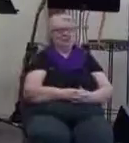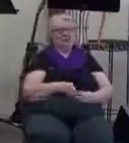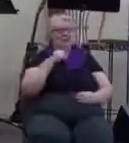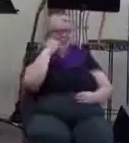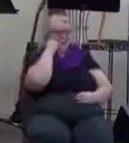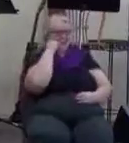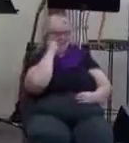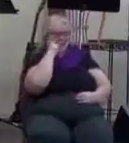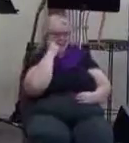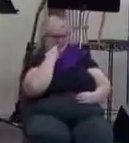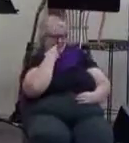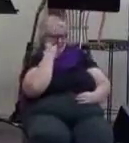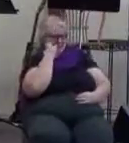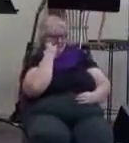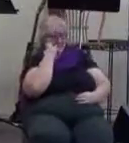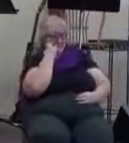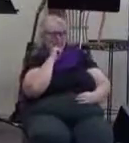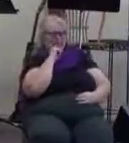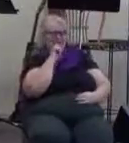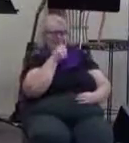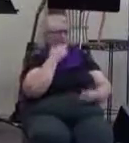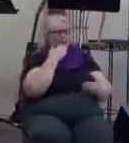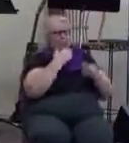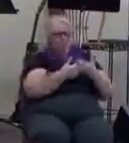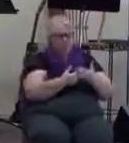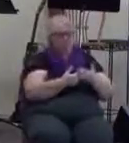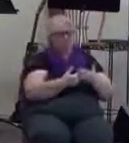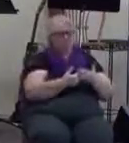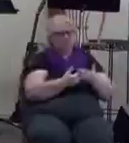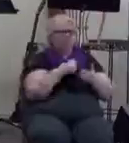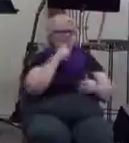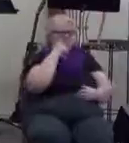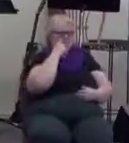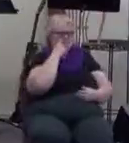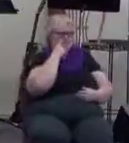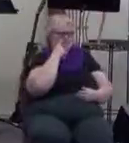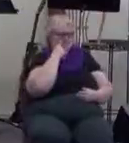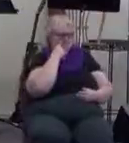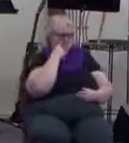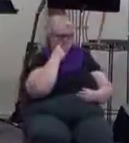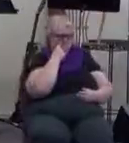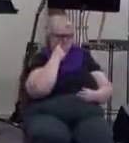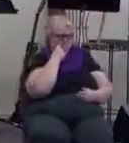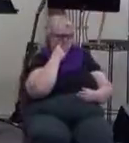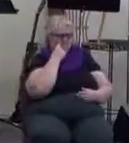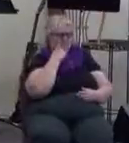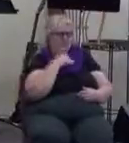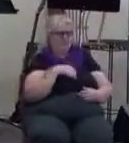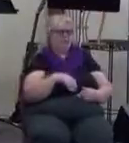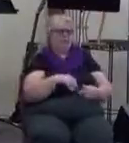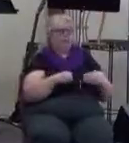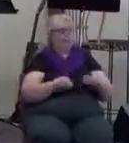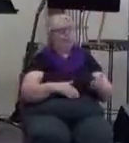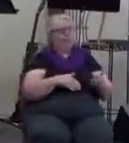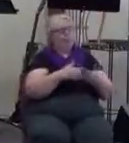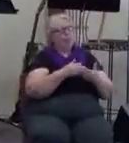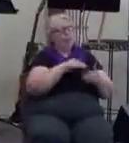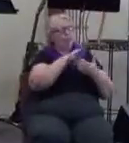jealousy's no good. Anger, bitterness, unforgiveness, it bursts all kinds of